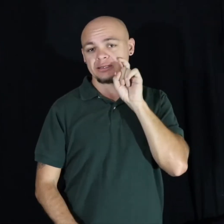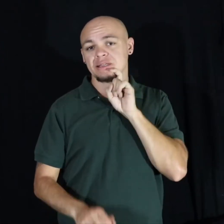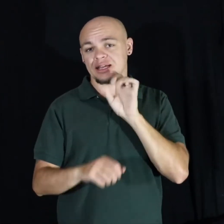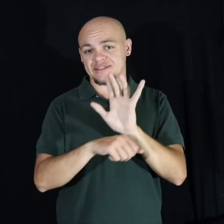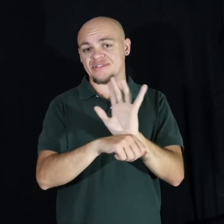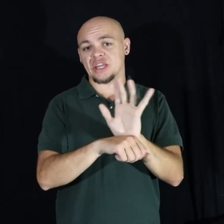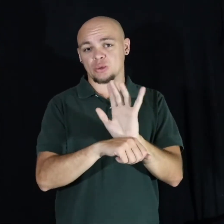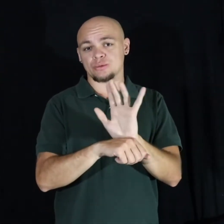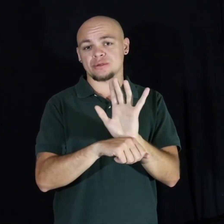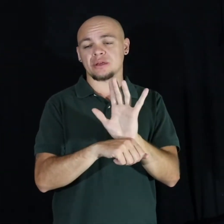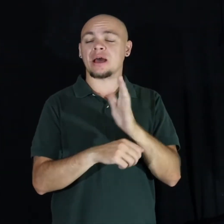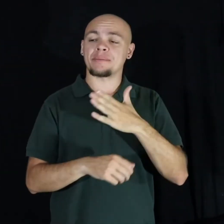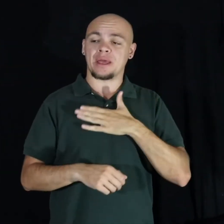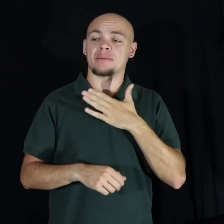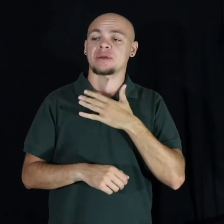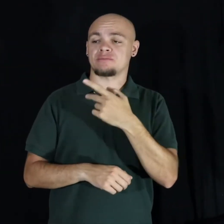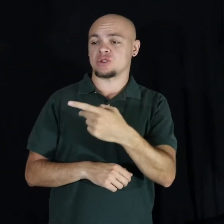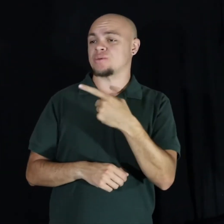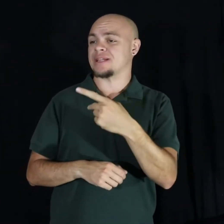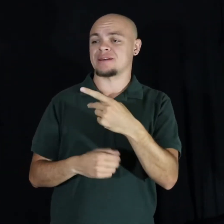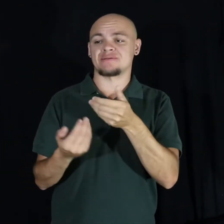I'm glad things are over between us.